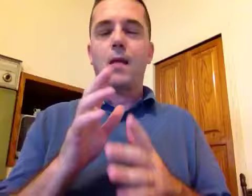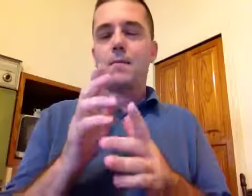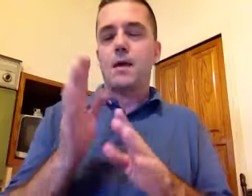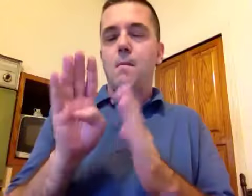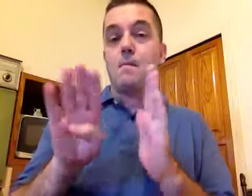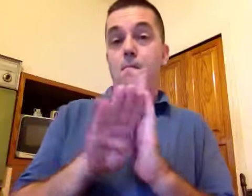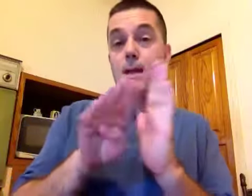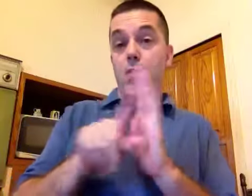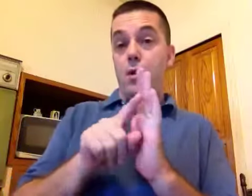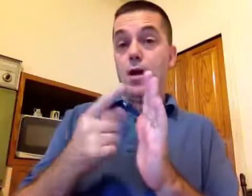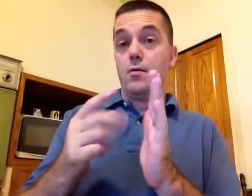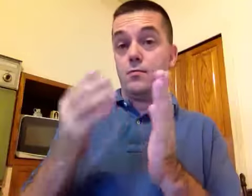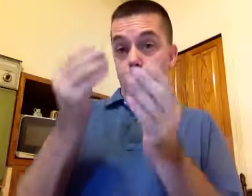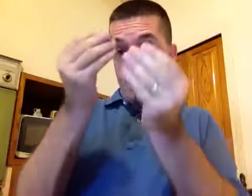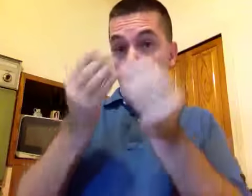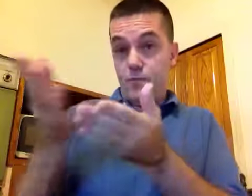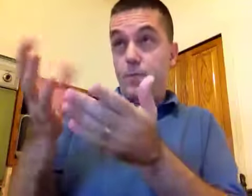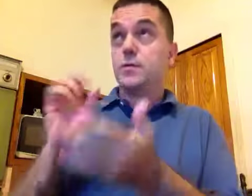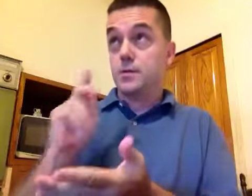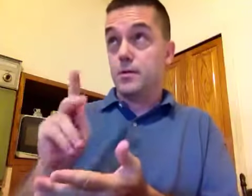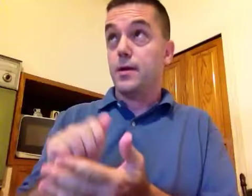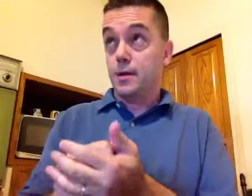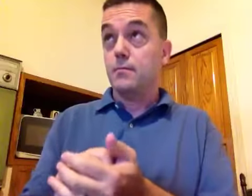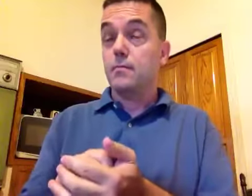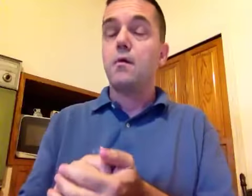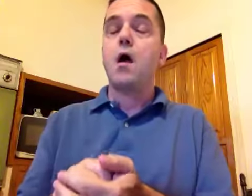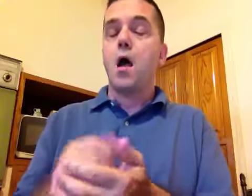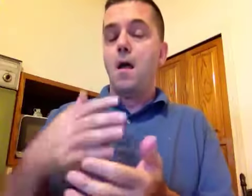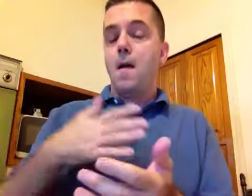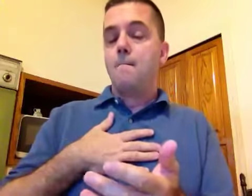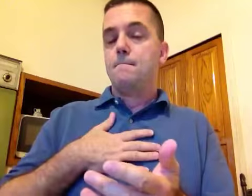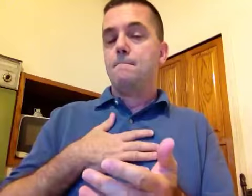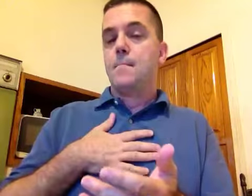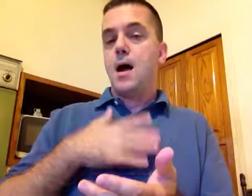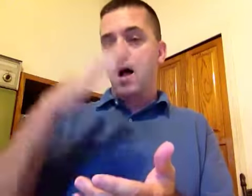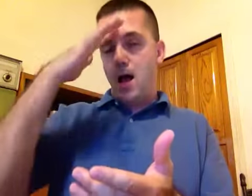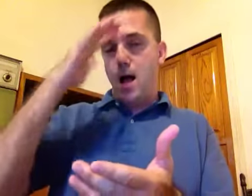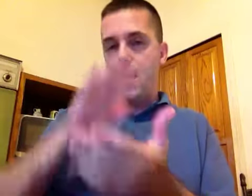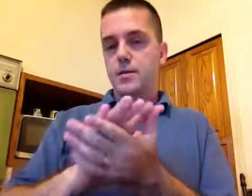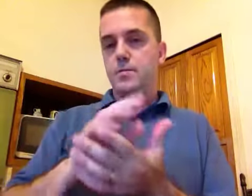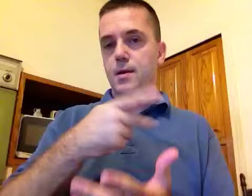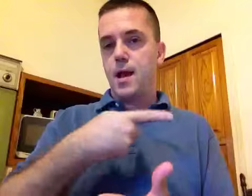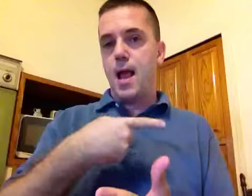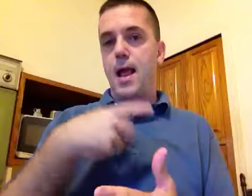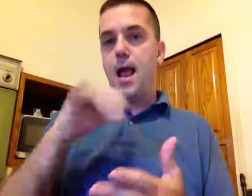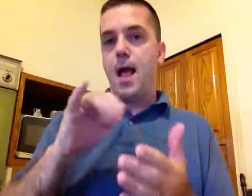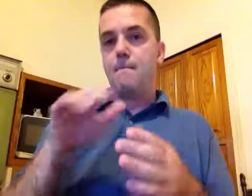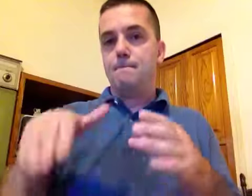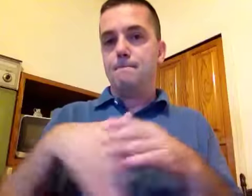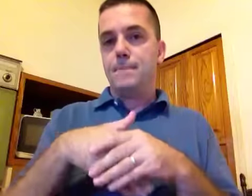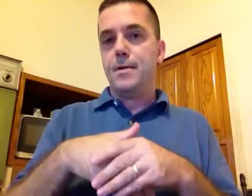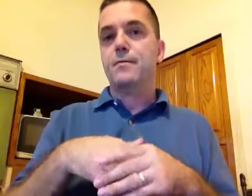background information. Me and my husband got married in January, and we've got about